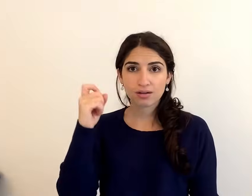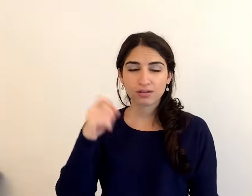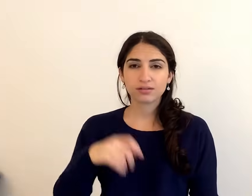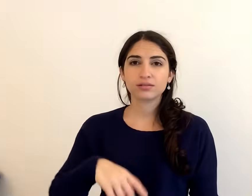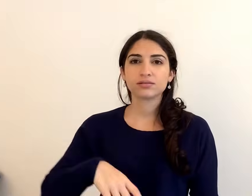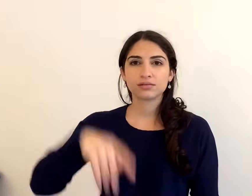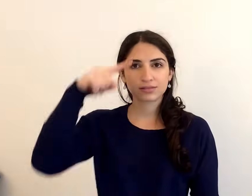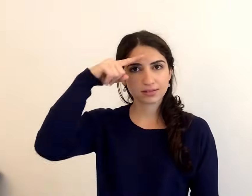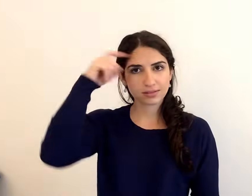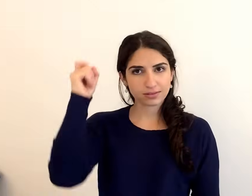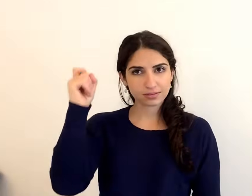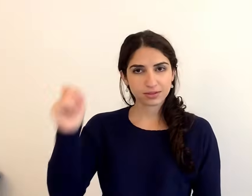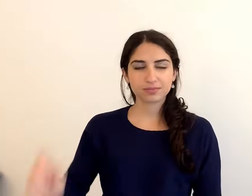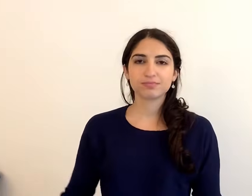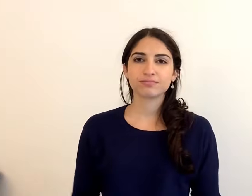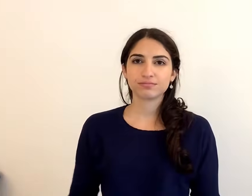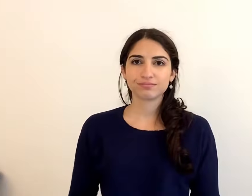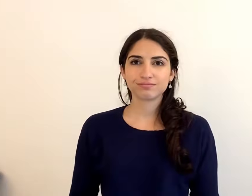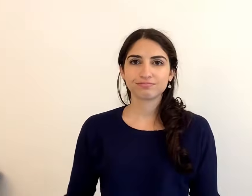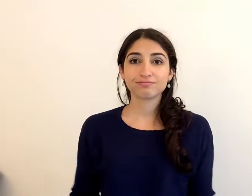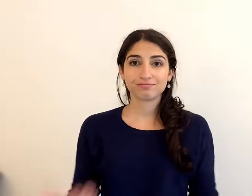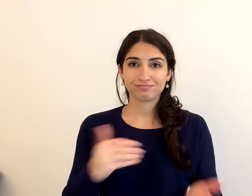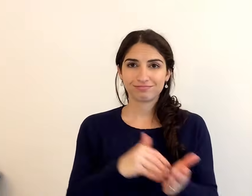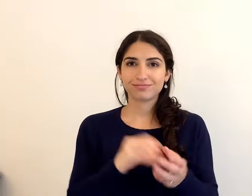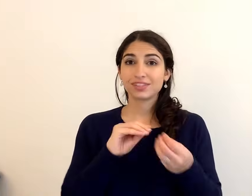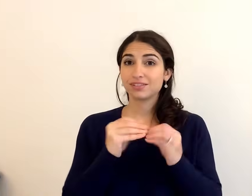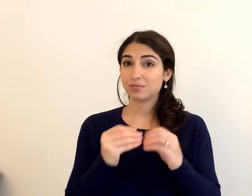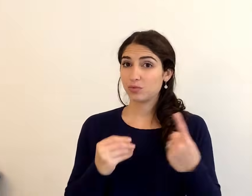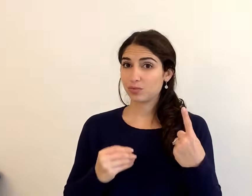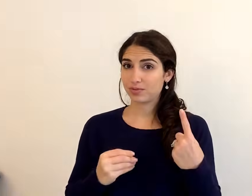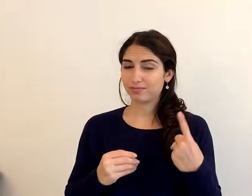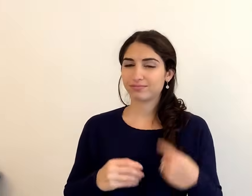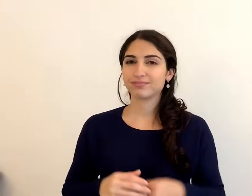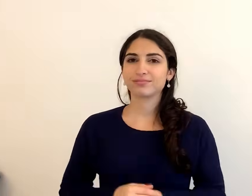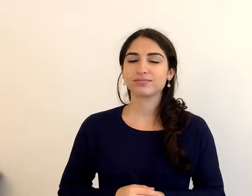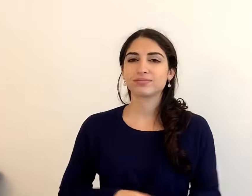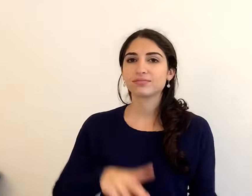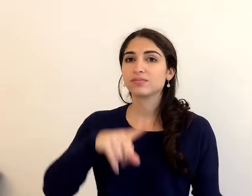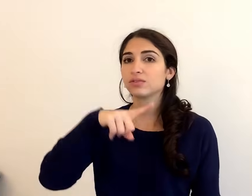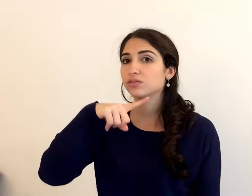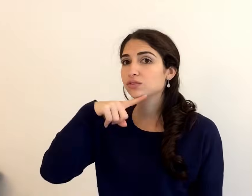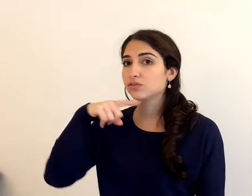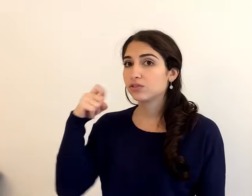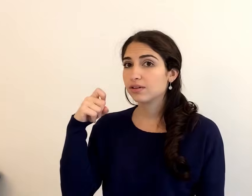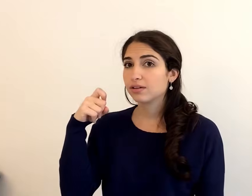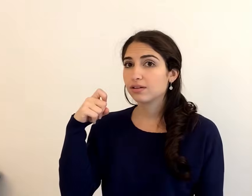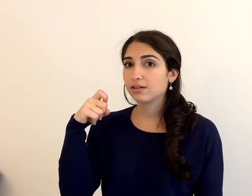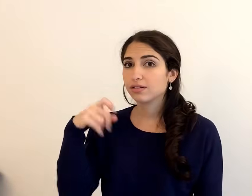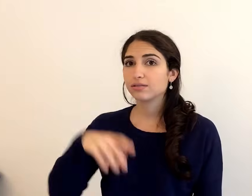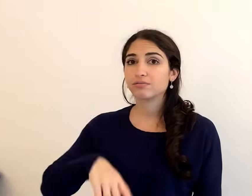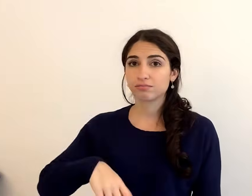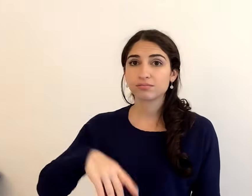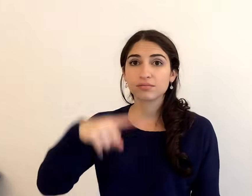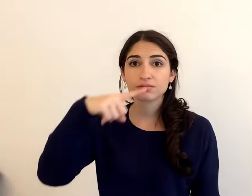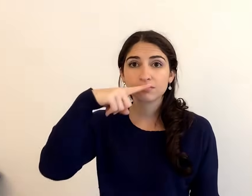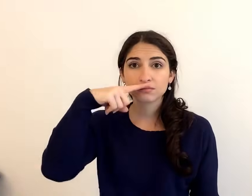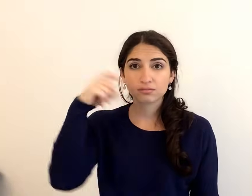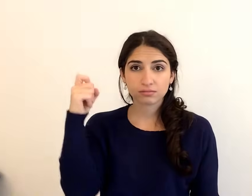Dry, ugly, summer. Again, number 1. Dry,